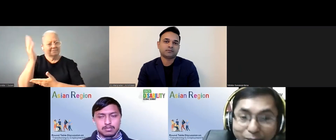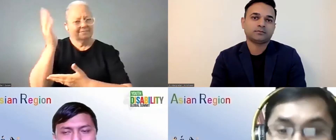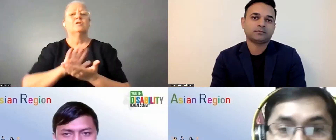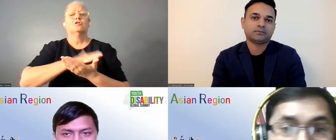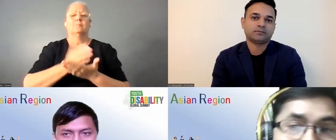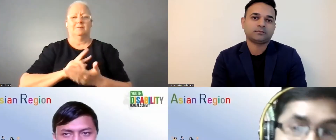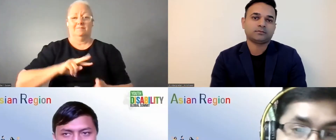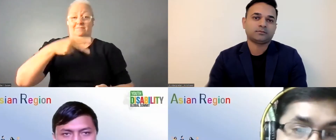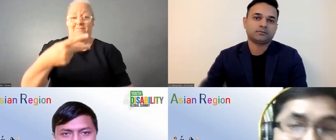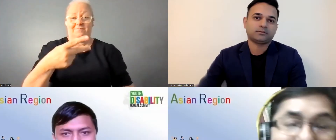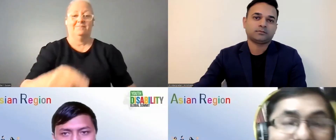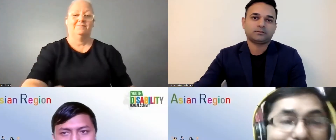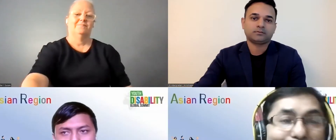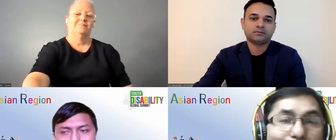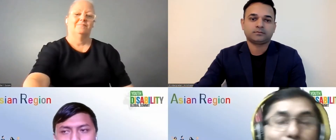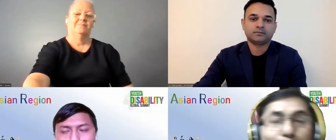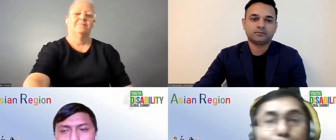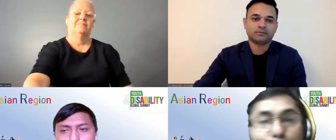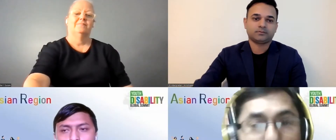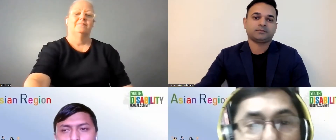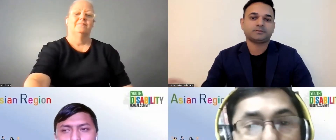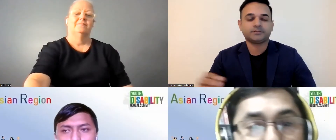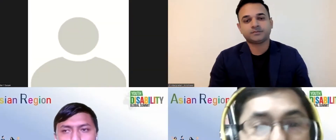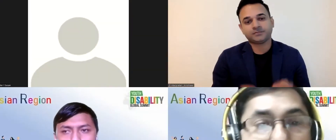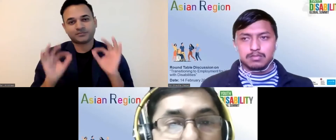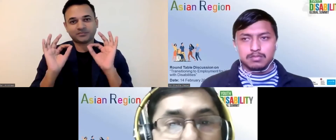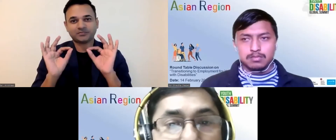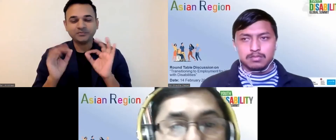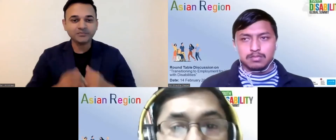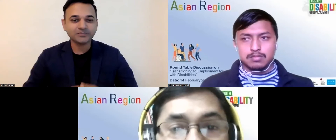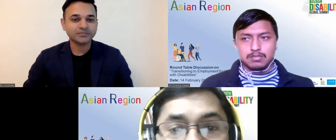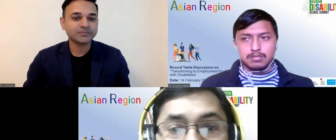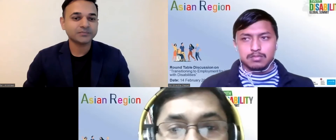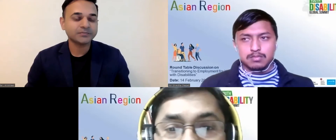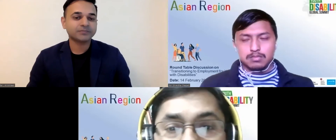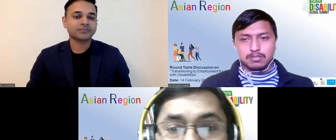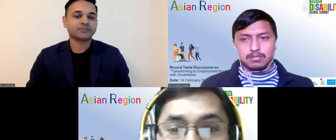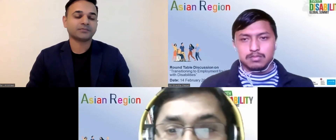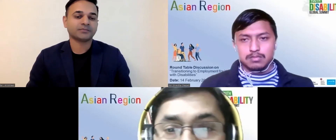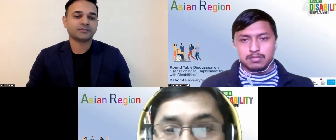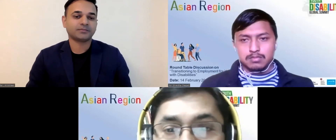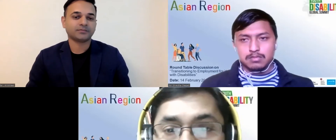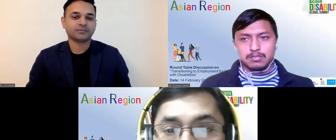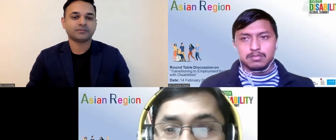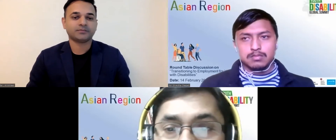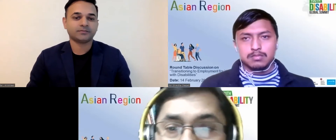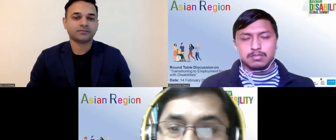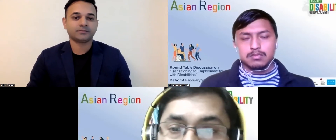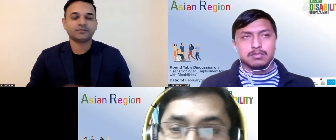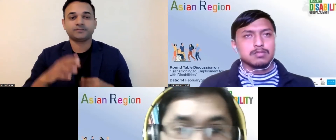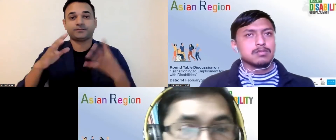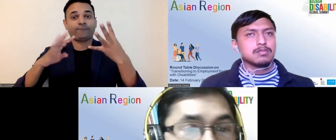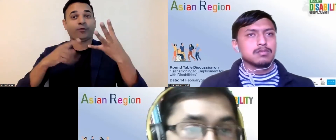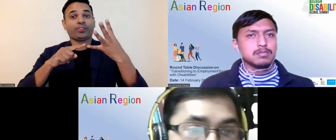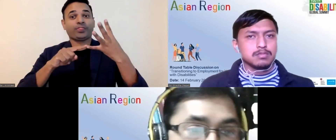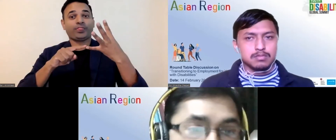last but not least, our fourth speaker, Mr. Neer Srestha from